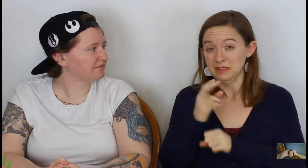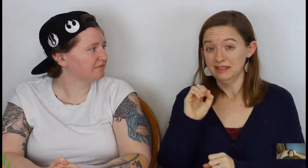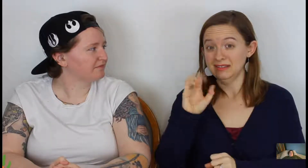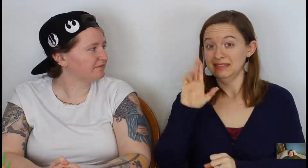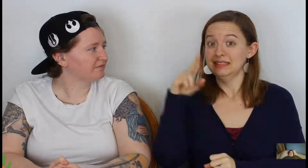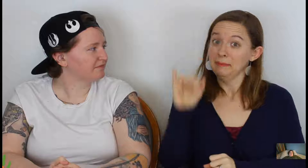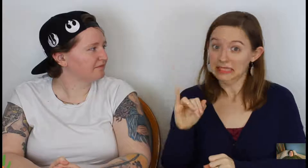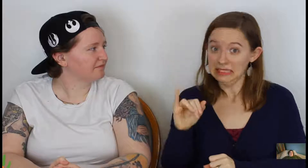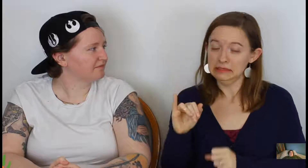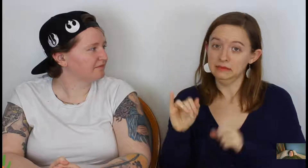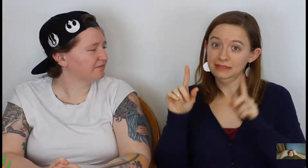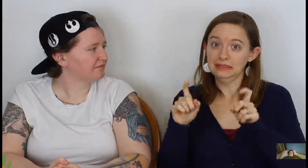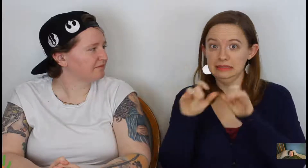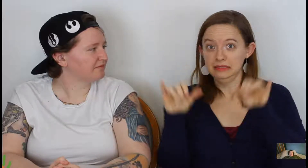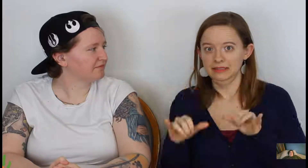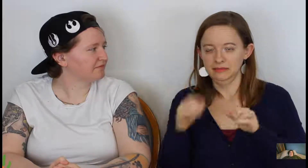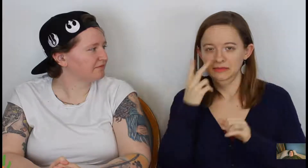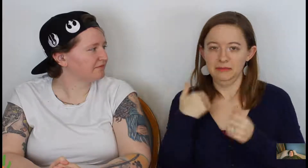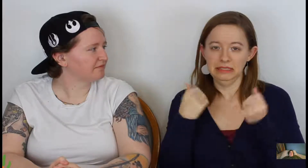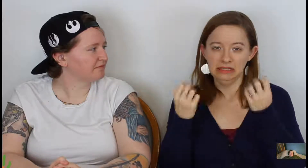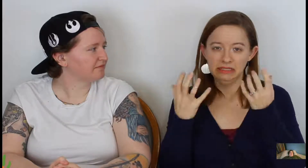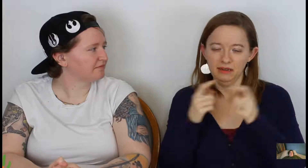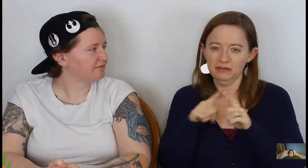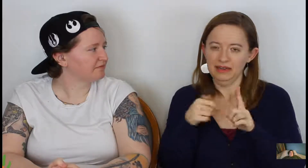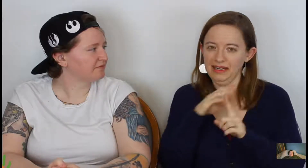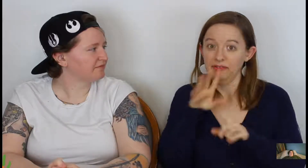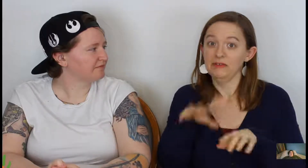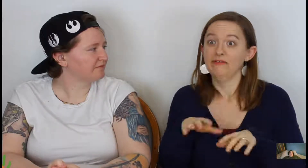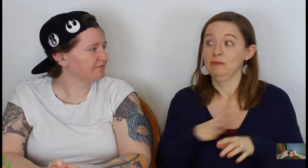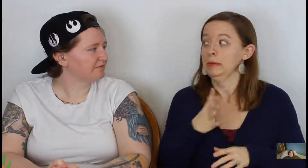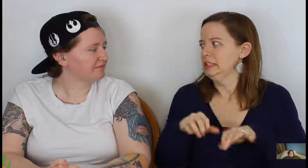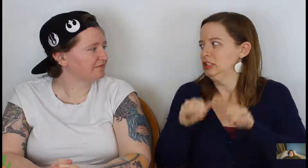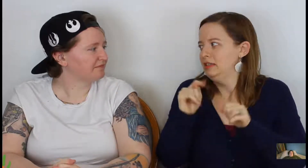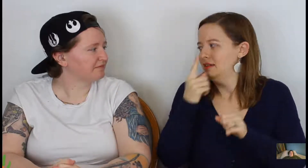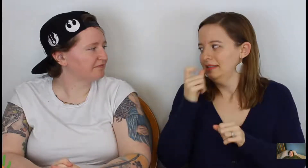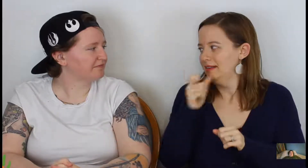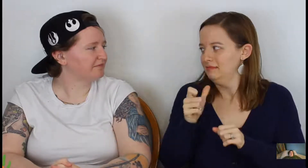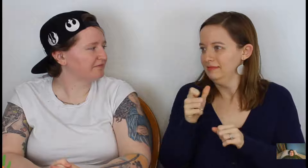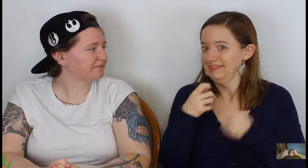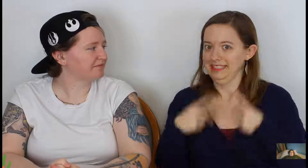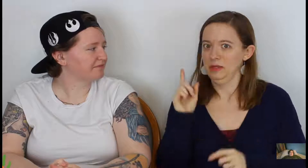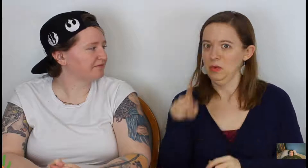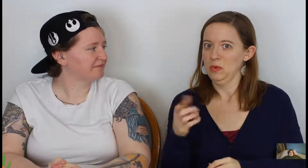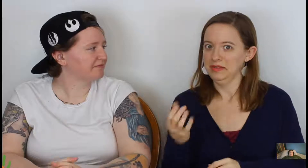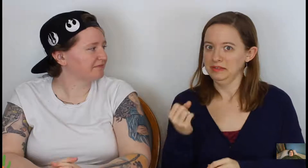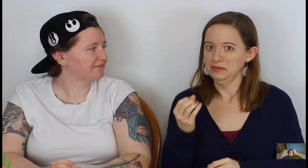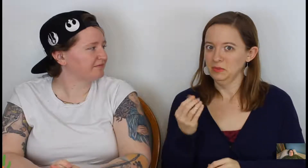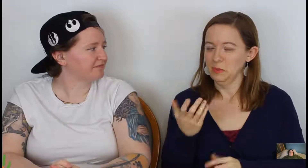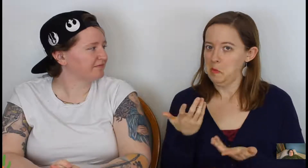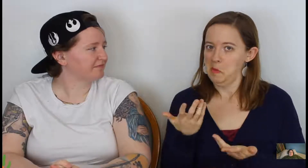the video, but it was using the ASL-PI system from them to view my sign language, but I didn't formally take